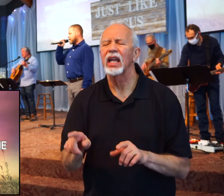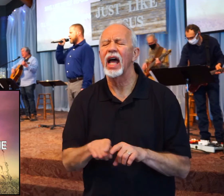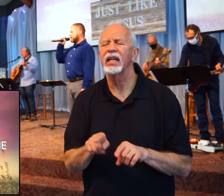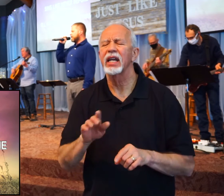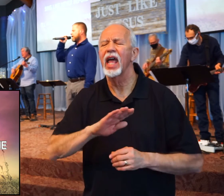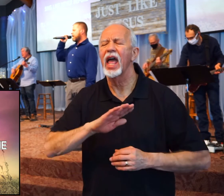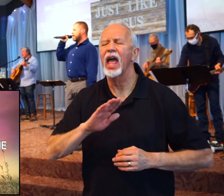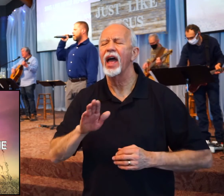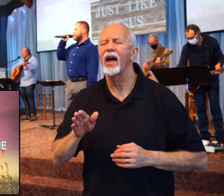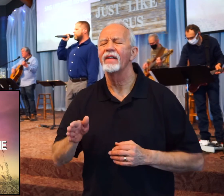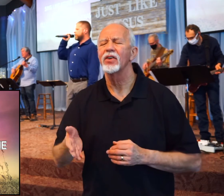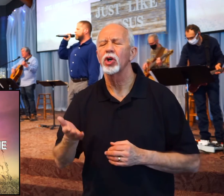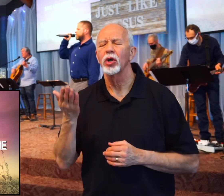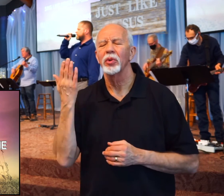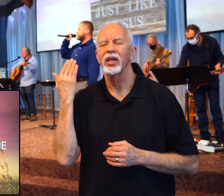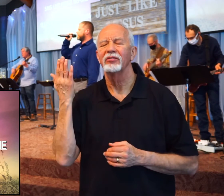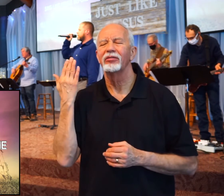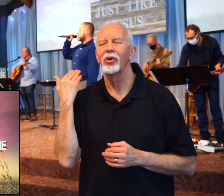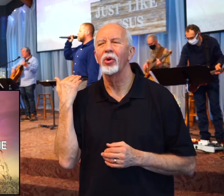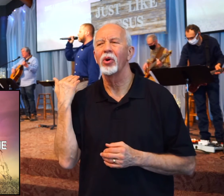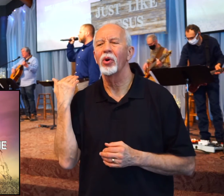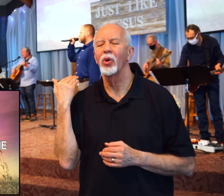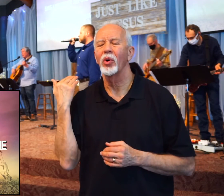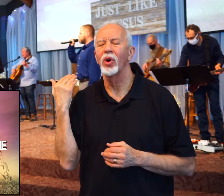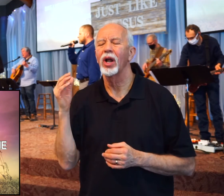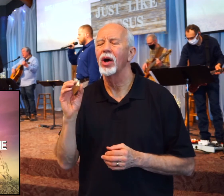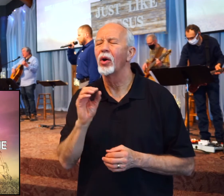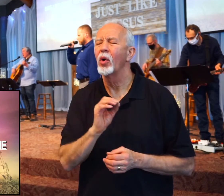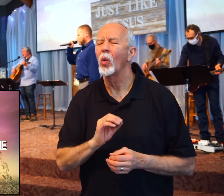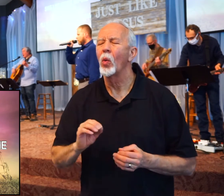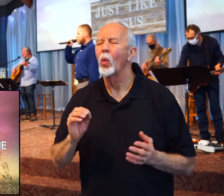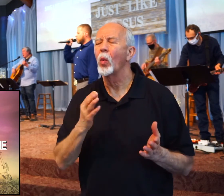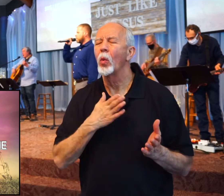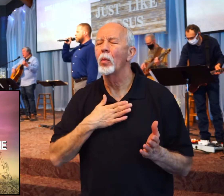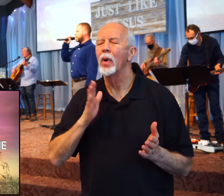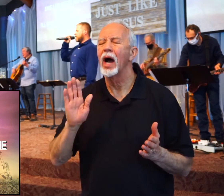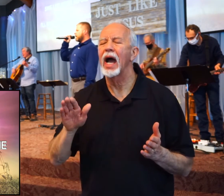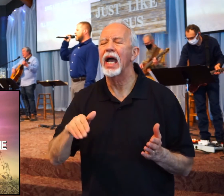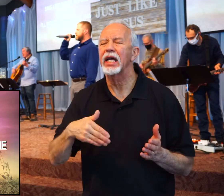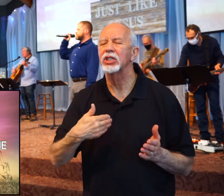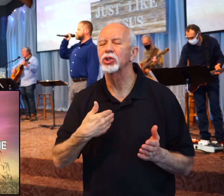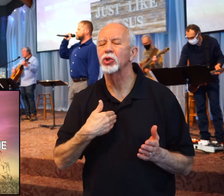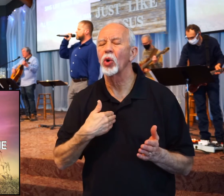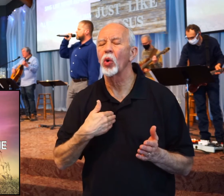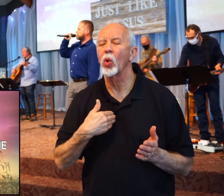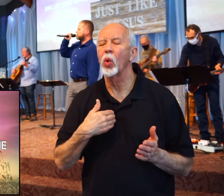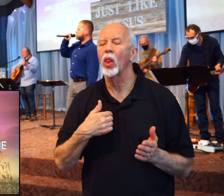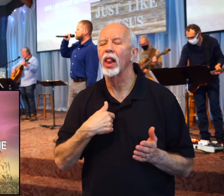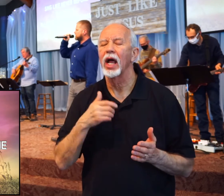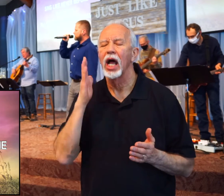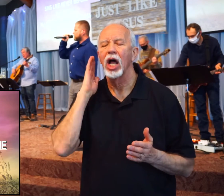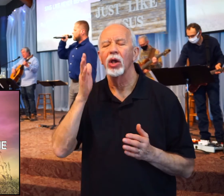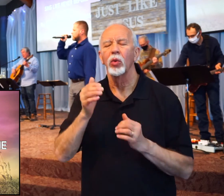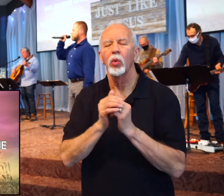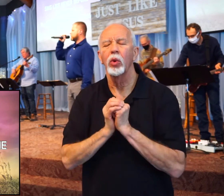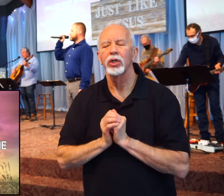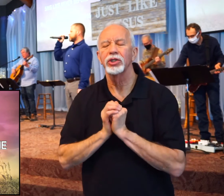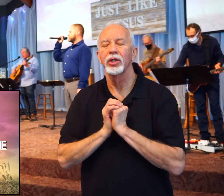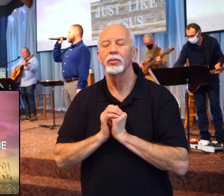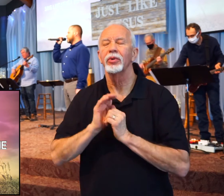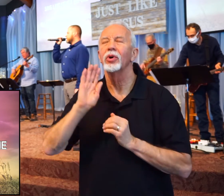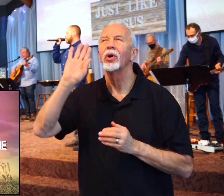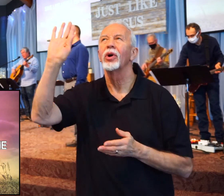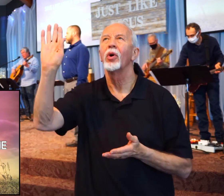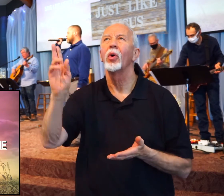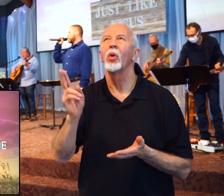Sing like never before, oh my soul. I'll